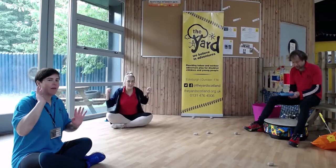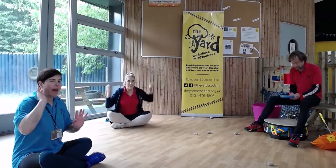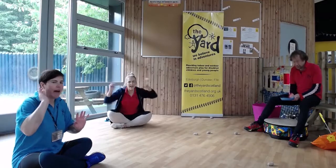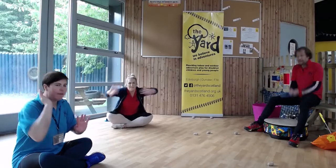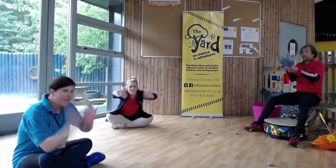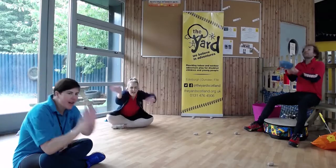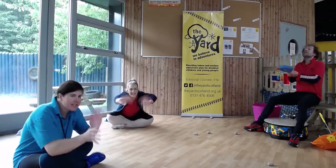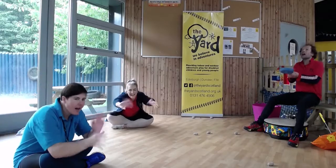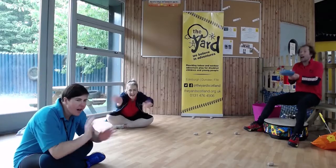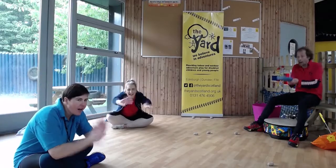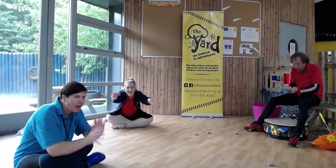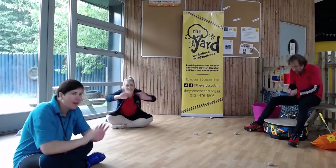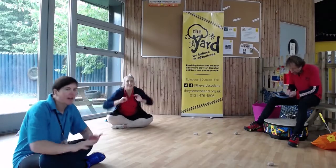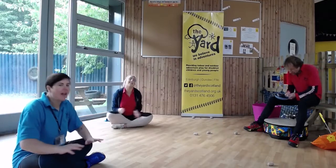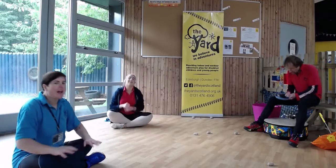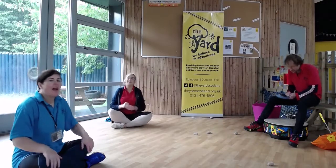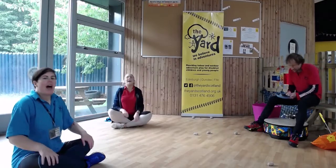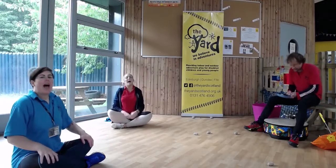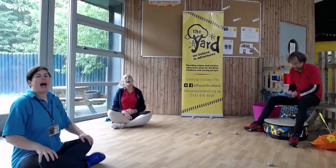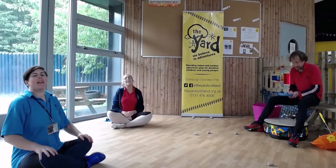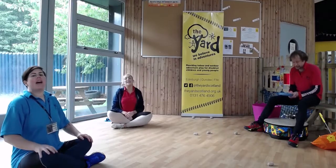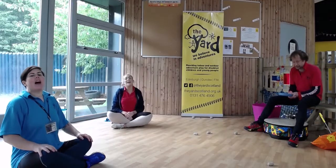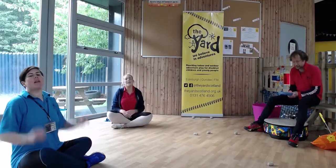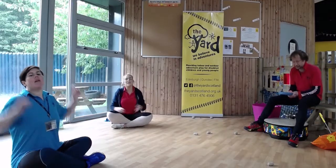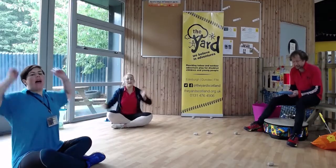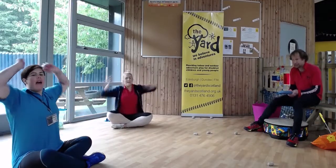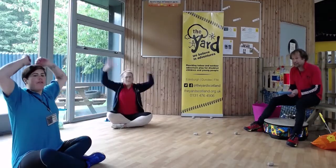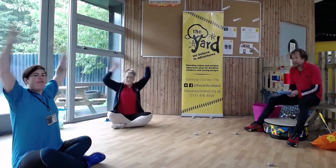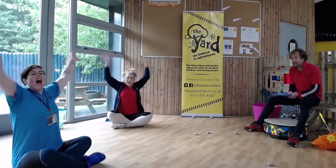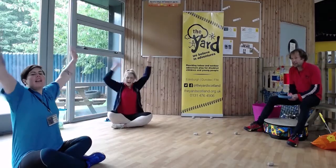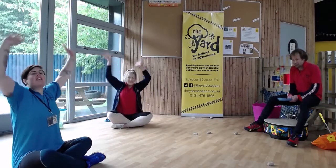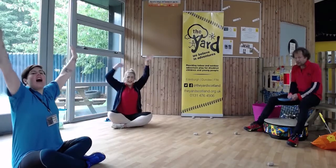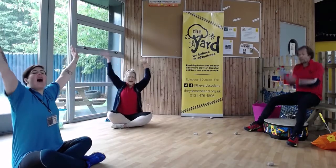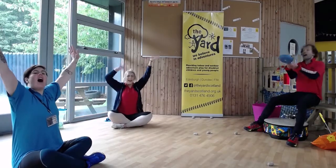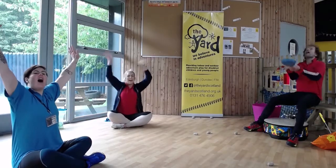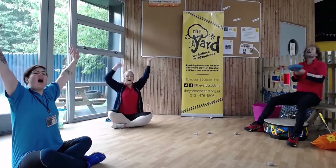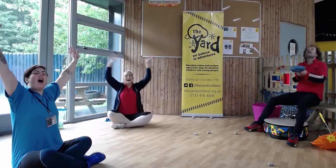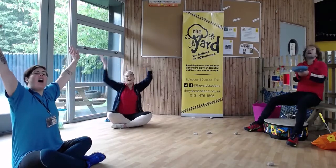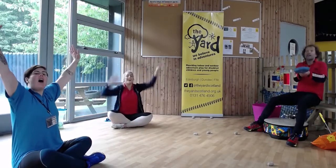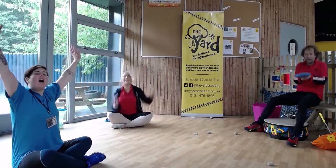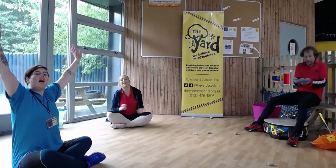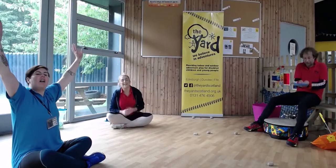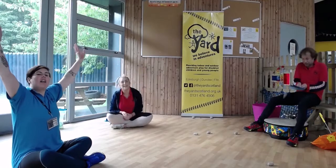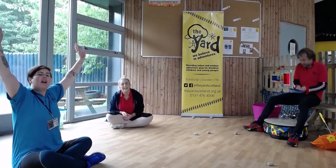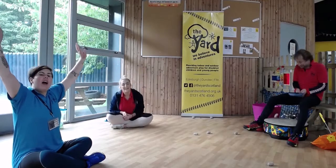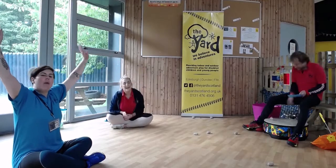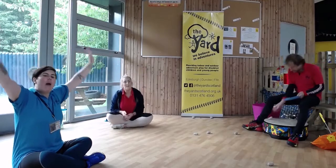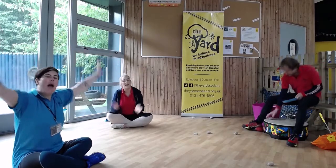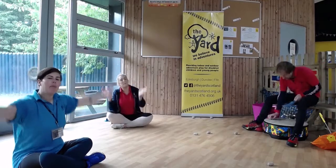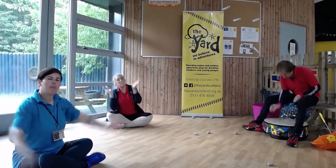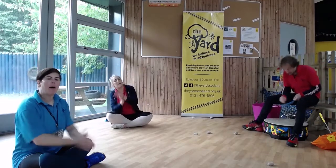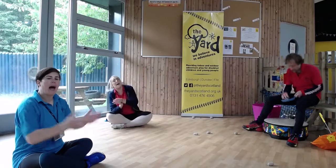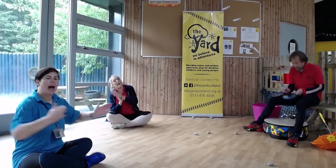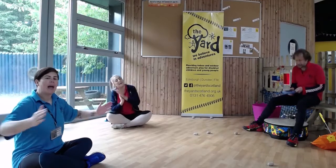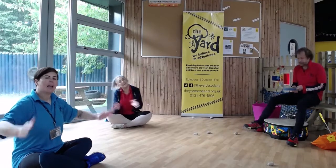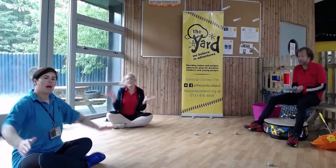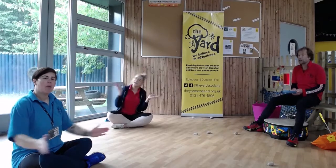went fizzle! And the other went fizzle! It went bang,